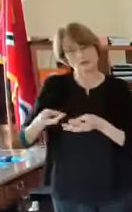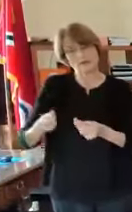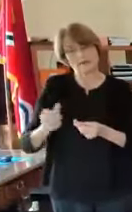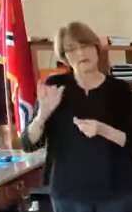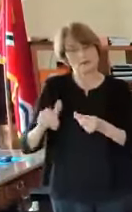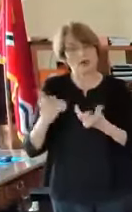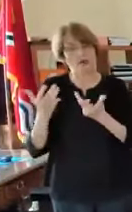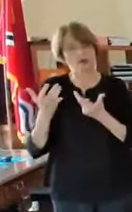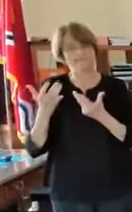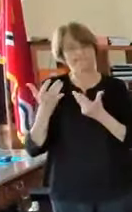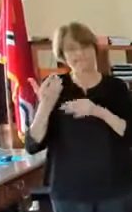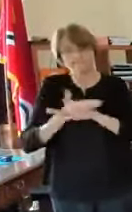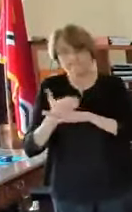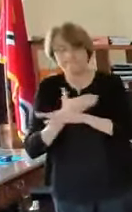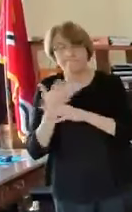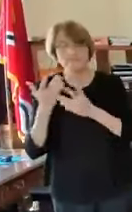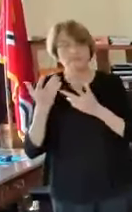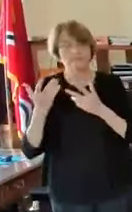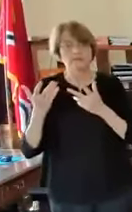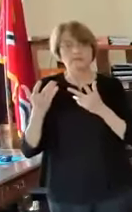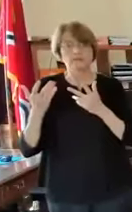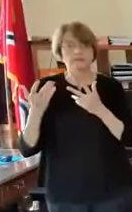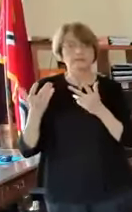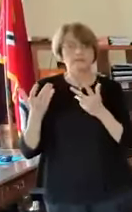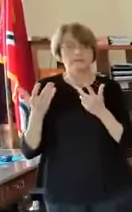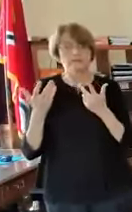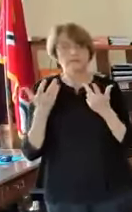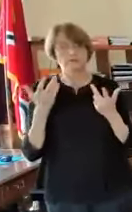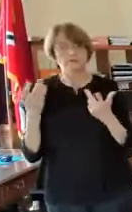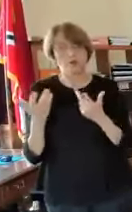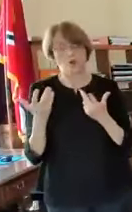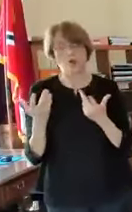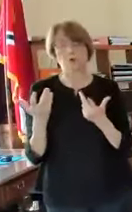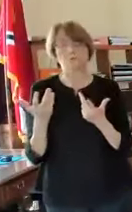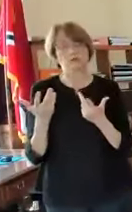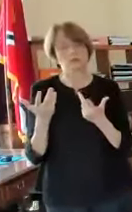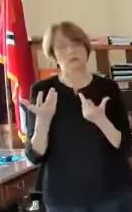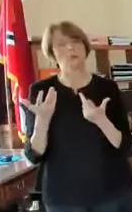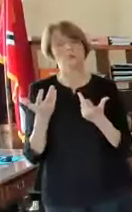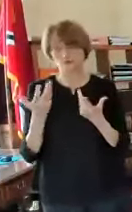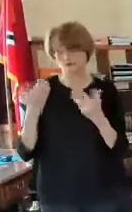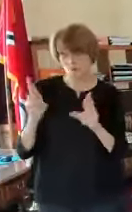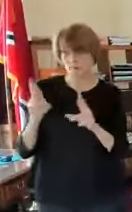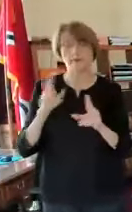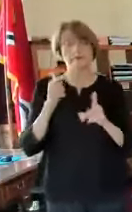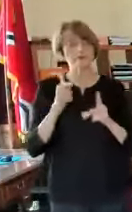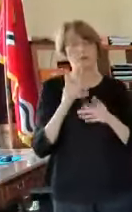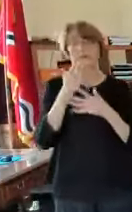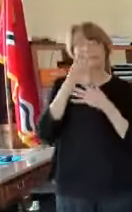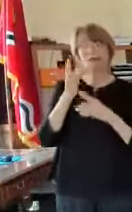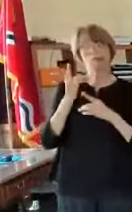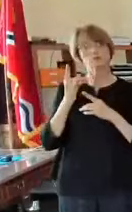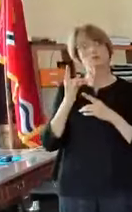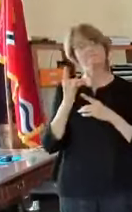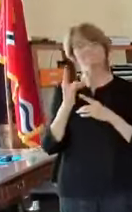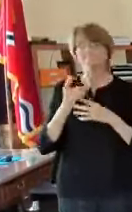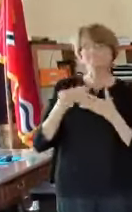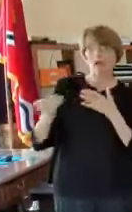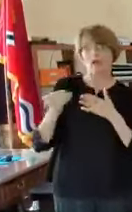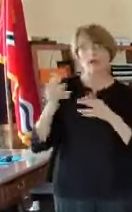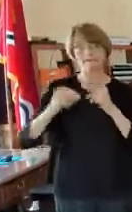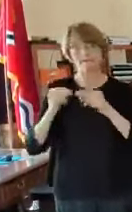might prevent an interested party from going ahead and buying that building. So for those of you that are interested in this, go to